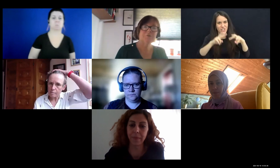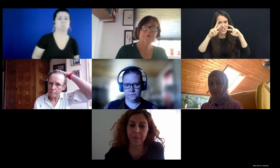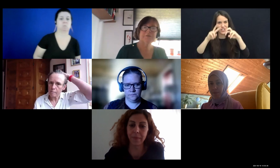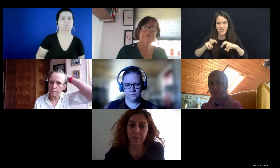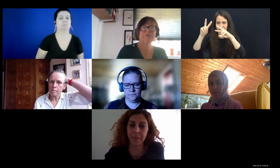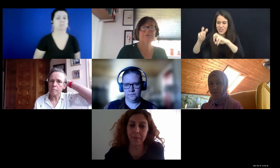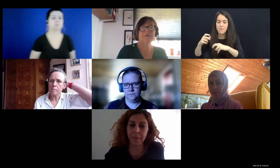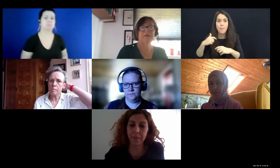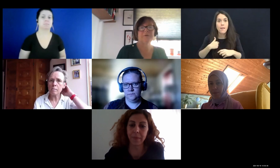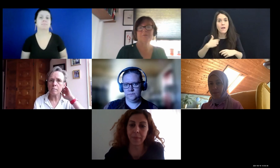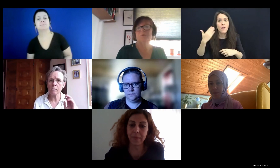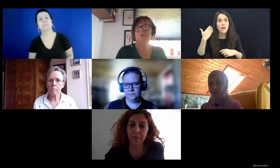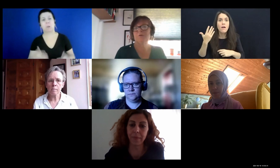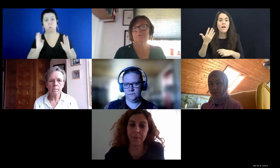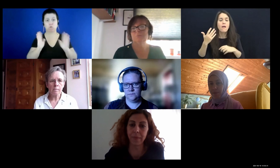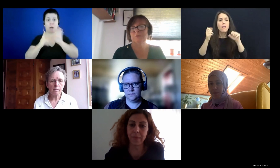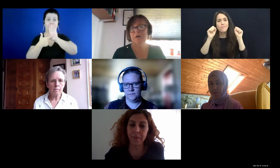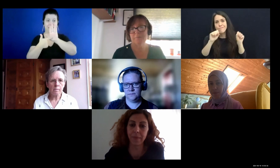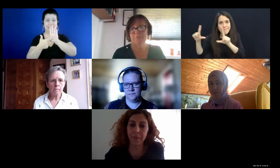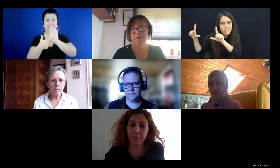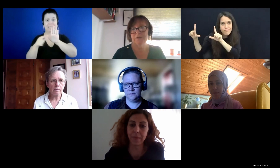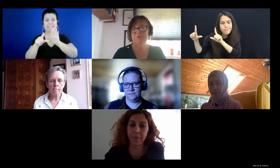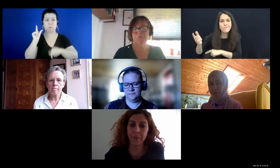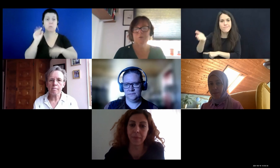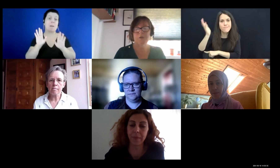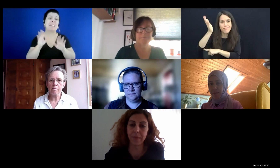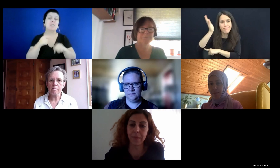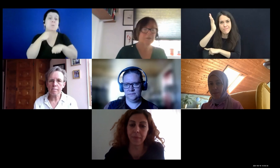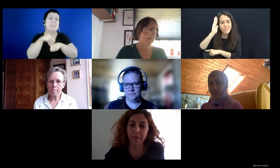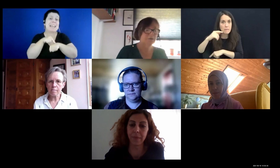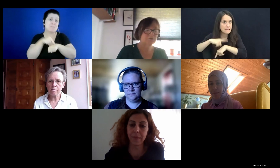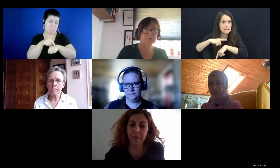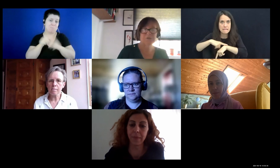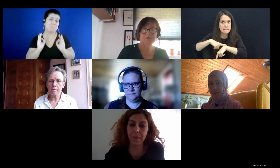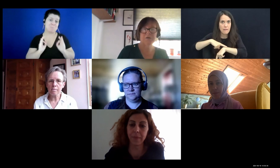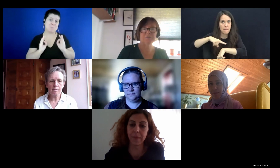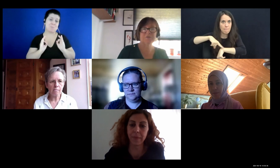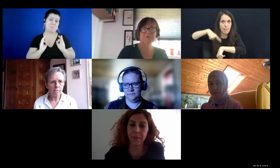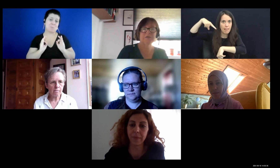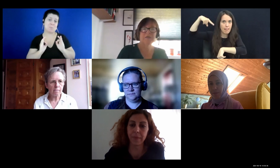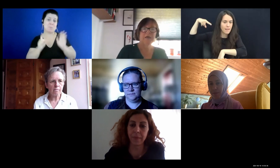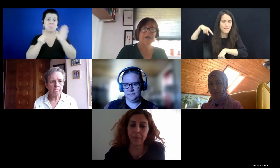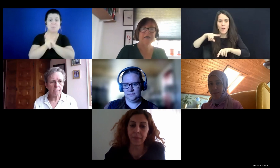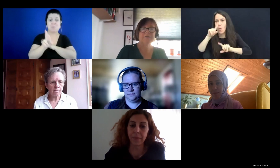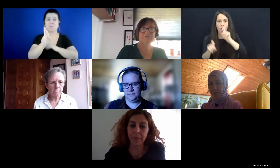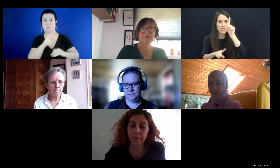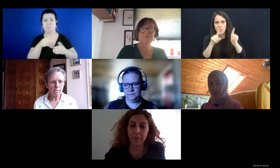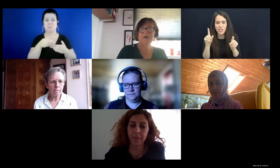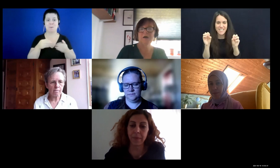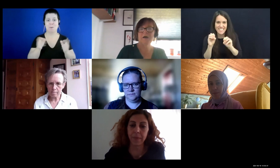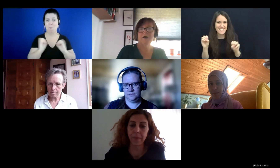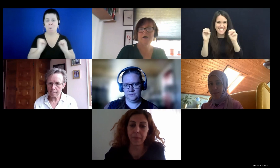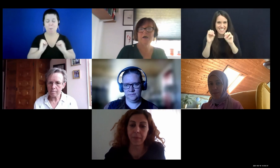we showed the presentations earlier, but there was no time really to answer question and answers. And